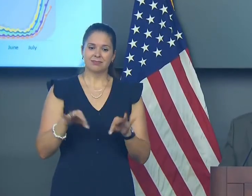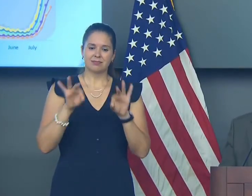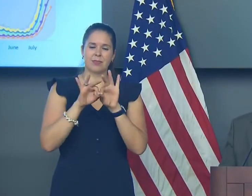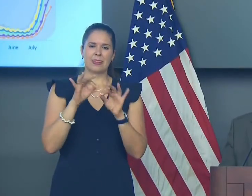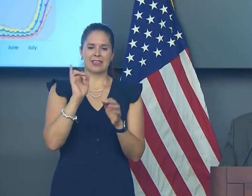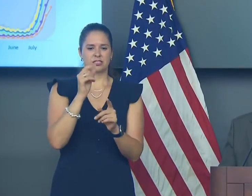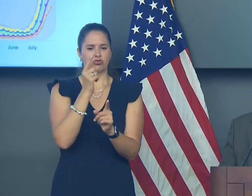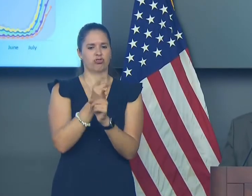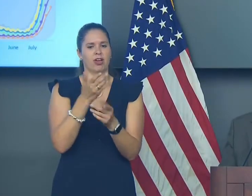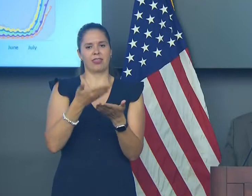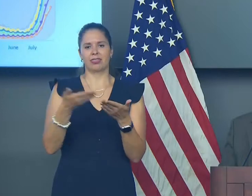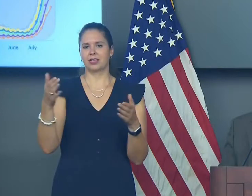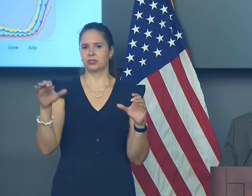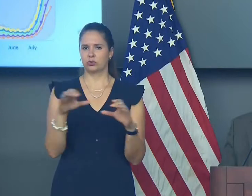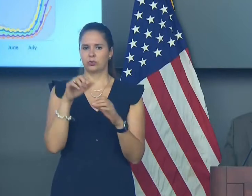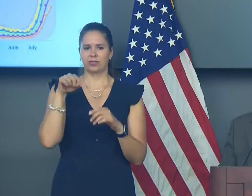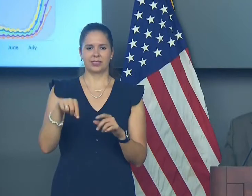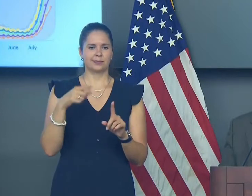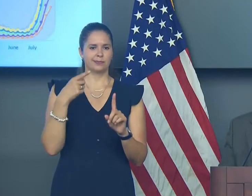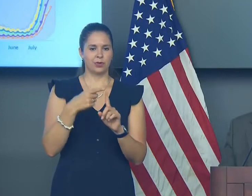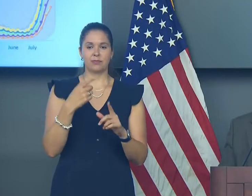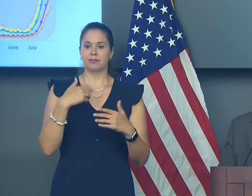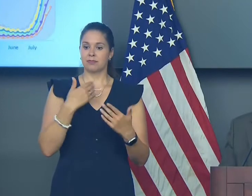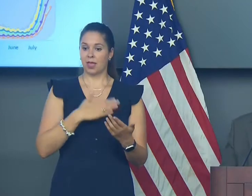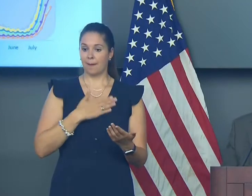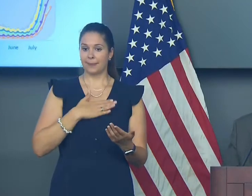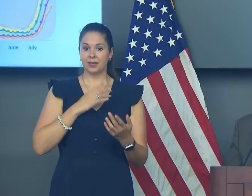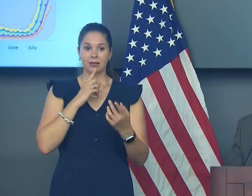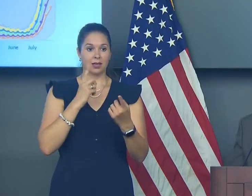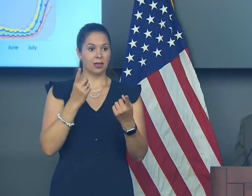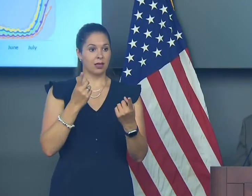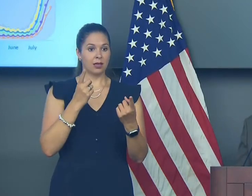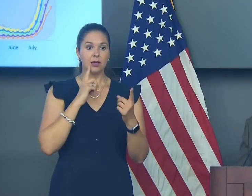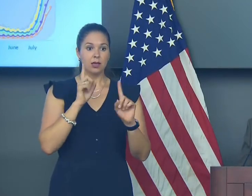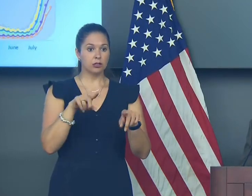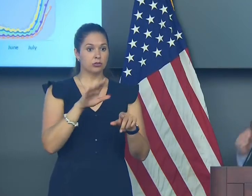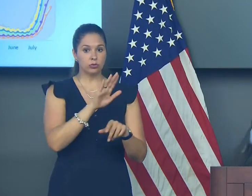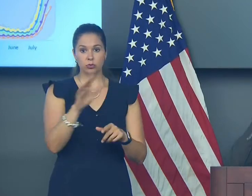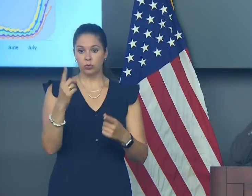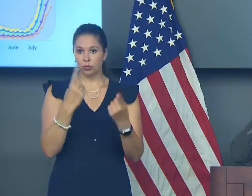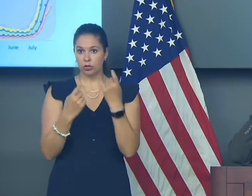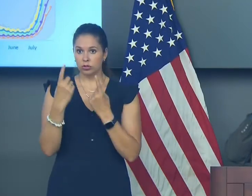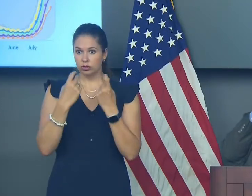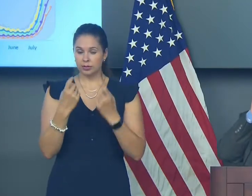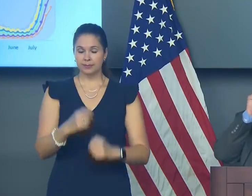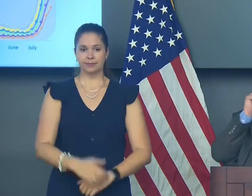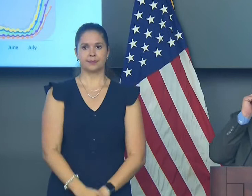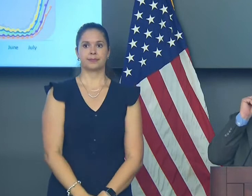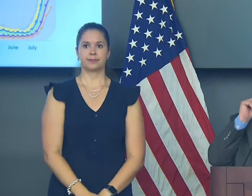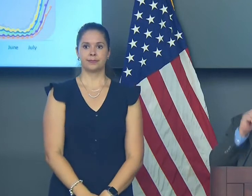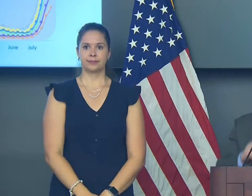right thing to do at this point. So I'm happy to answer any questions that I can.